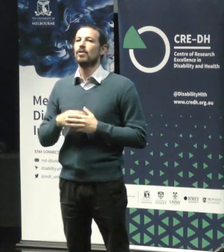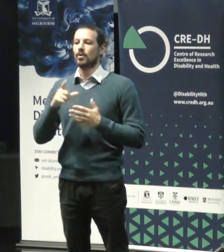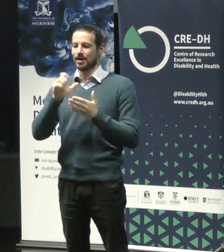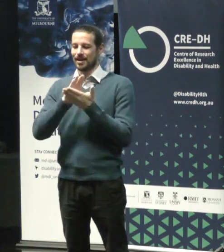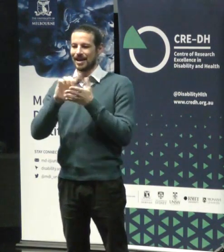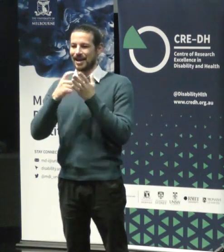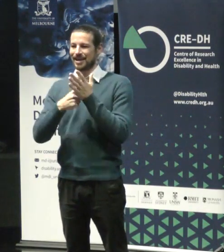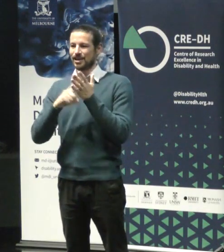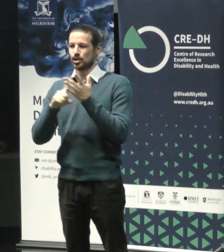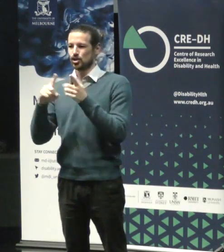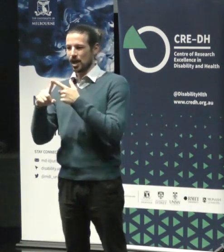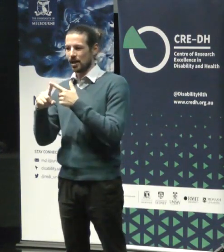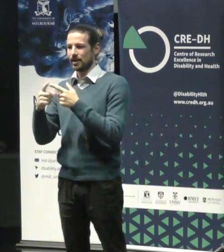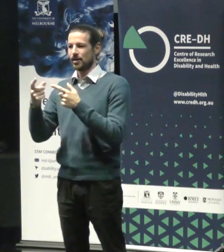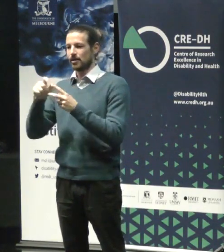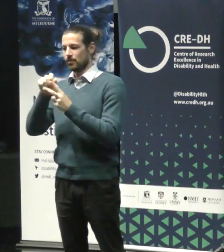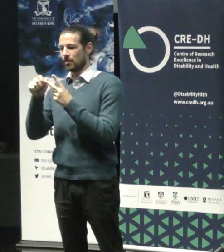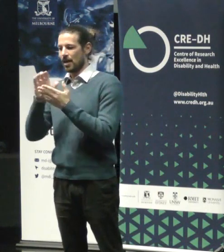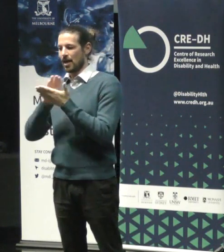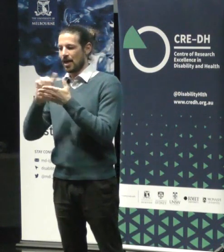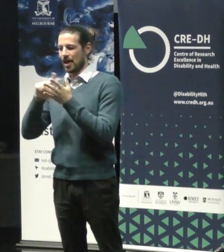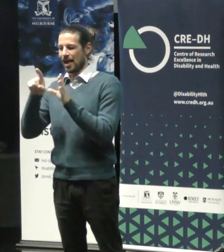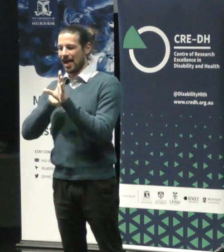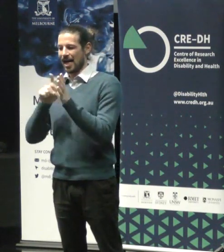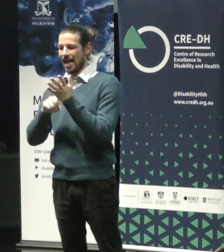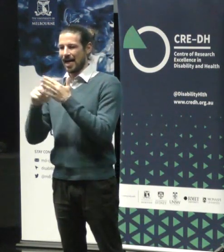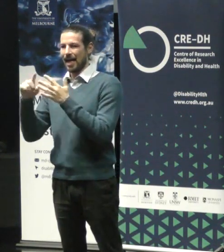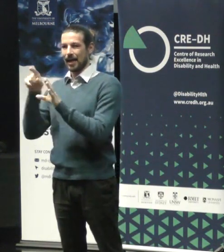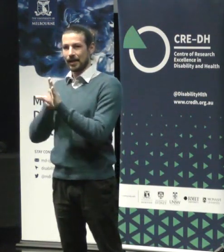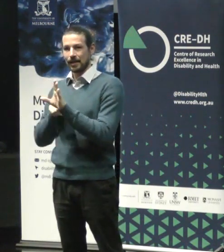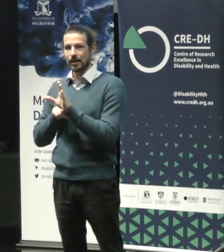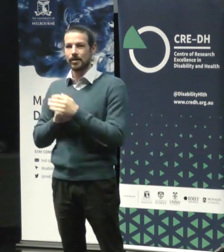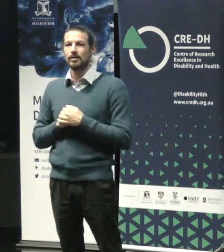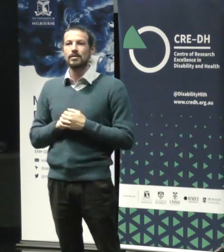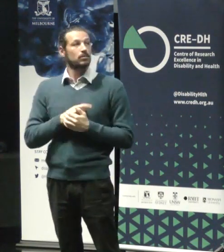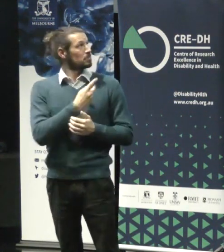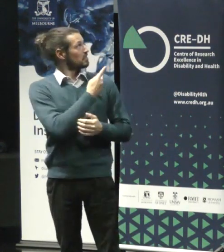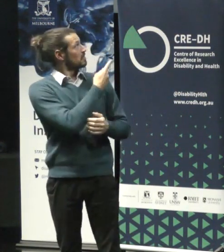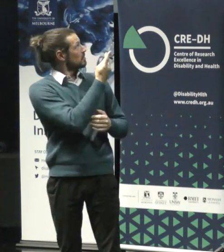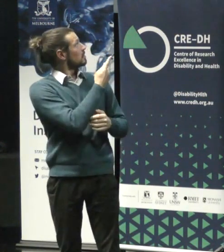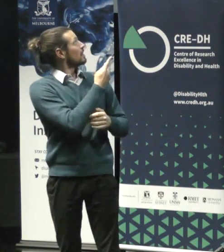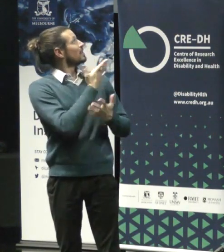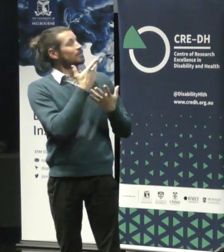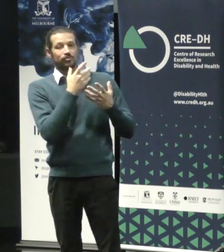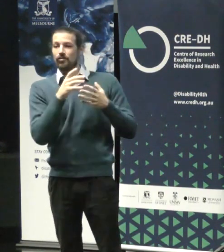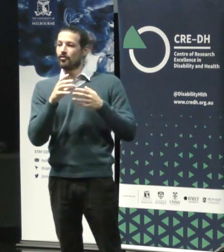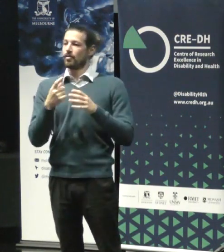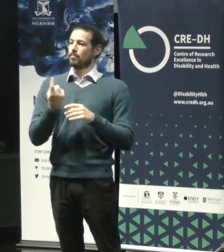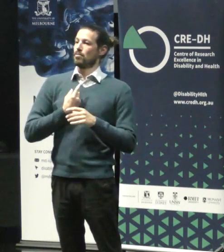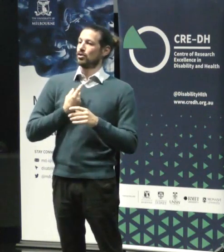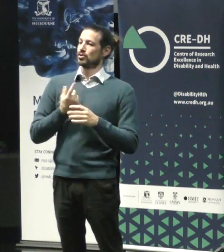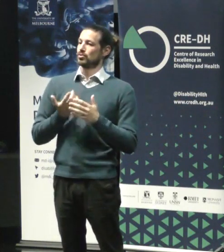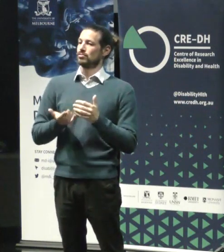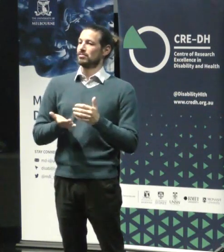Charlie and Haley. Charlie's my friend with Down syndrome. Haley is his support worker. It's a personal assistance relationship organized by Charlie's